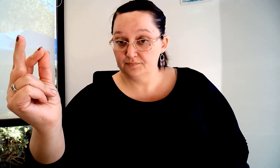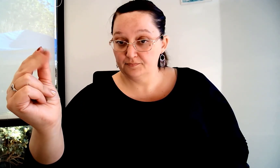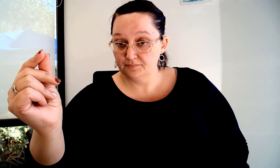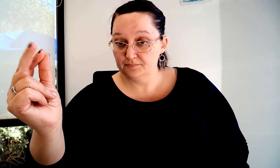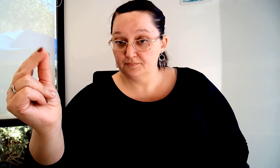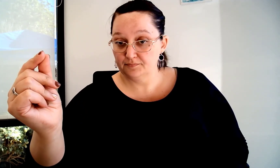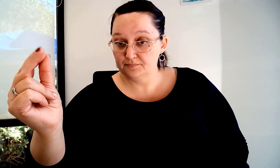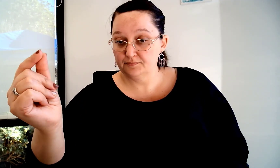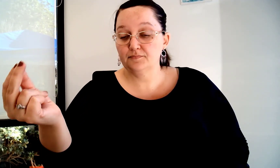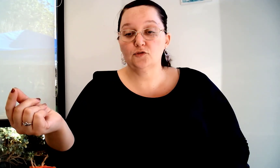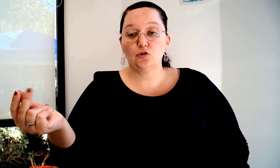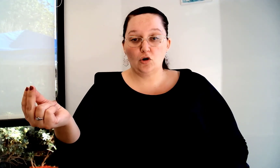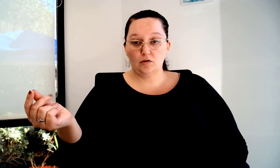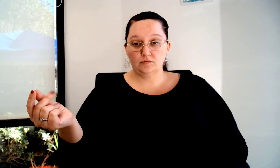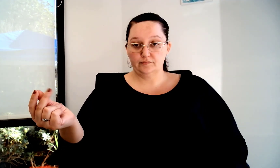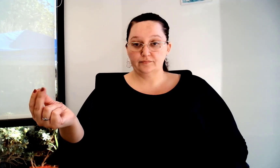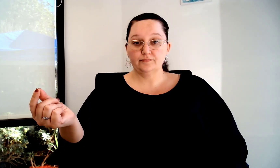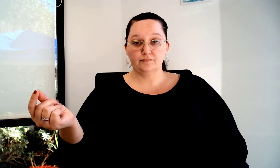and your middle finger is going to brush back and forth.